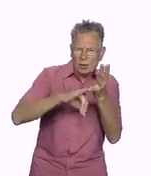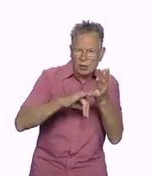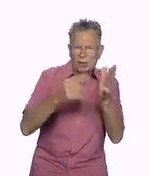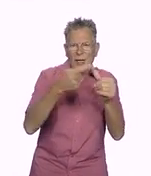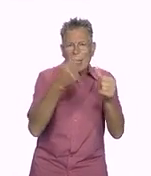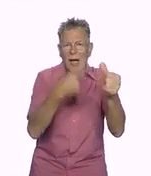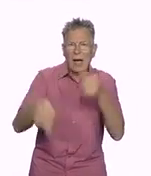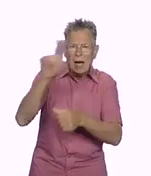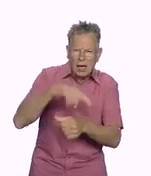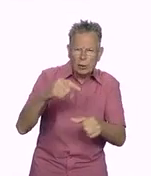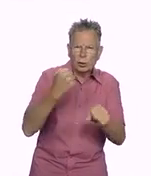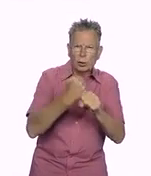publications@gmc-uk.org.